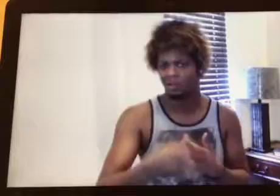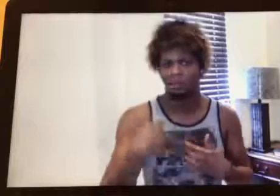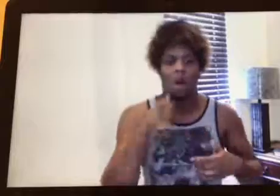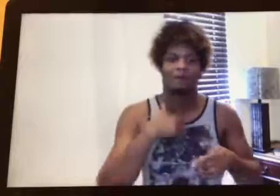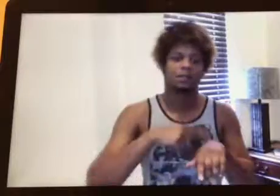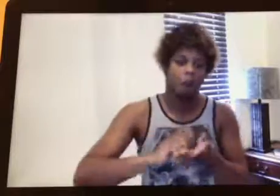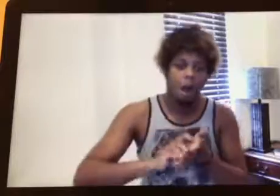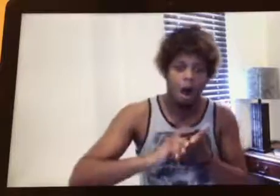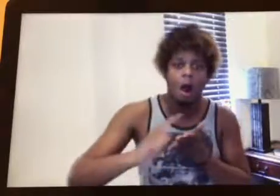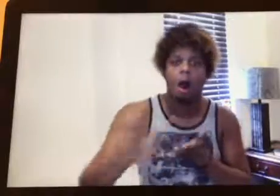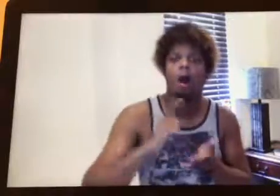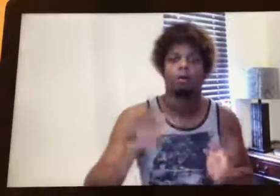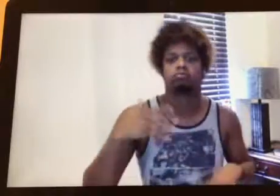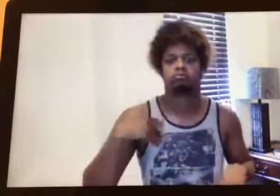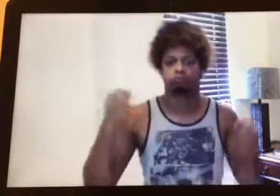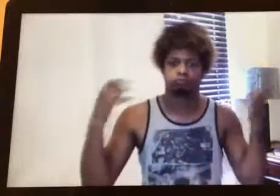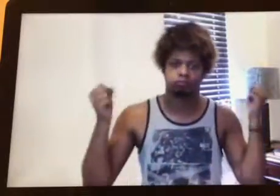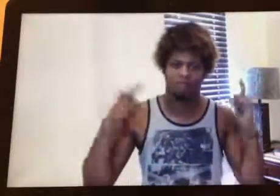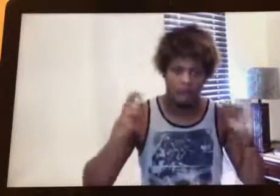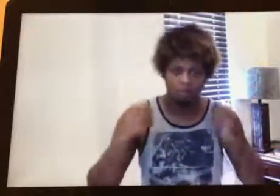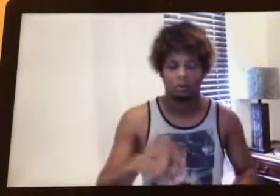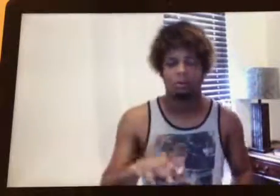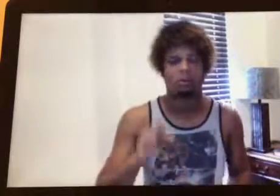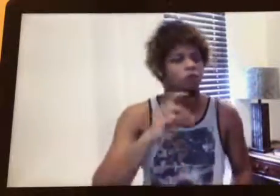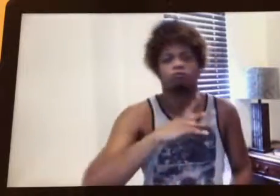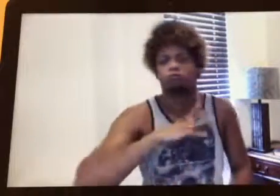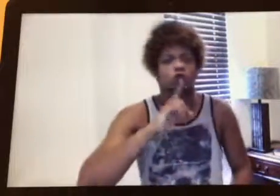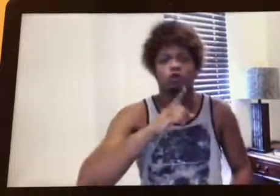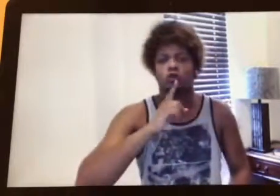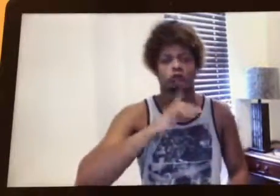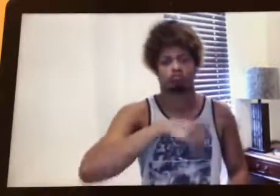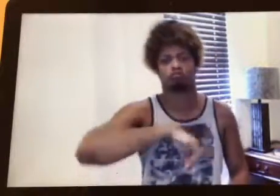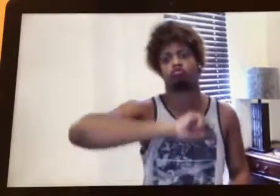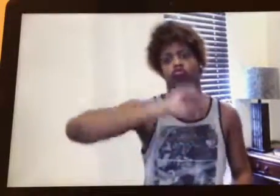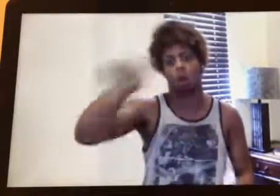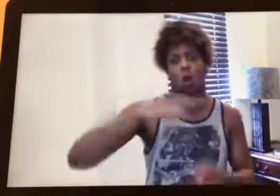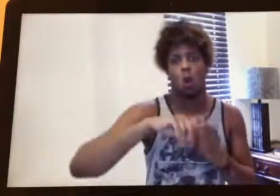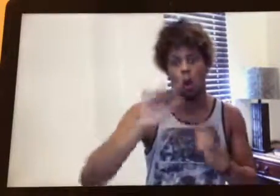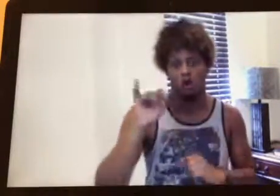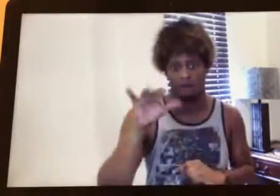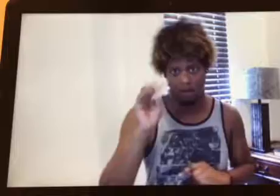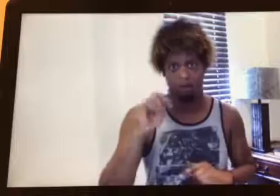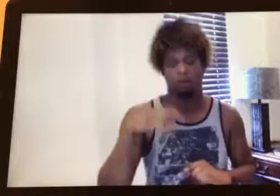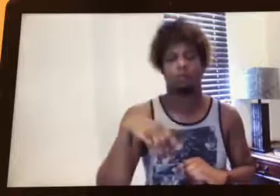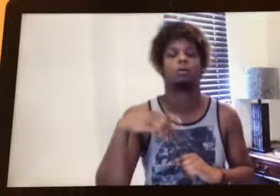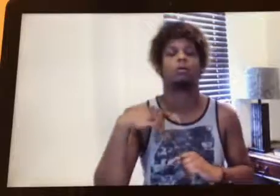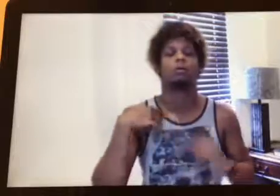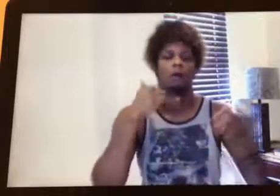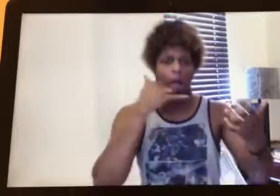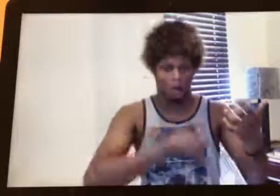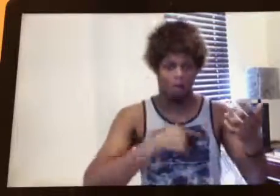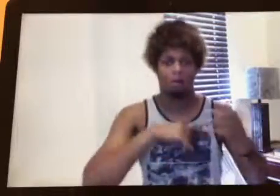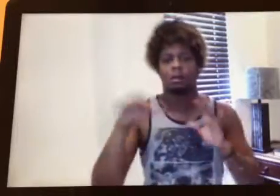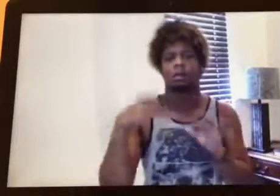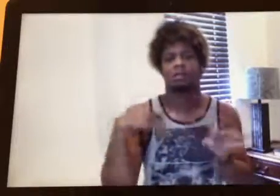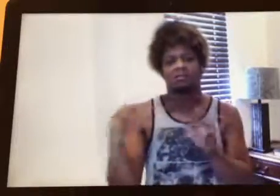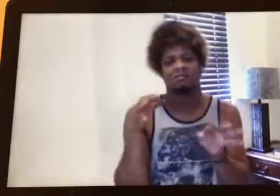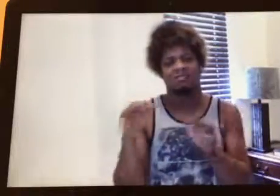explain, instead of writing back and forth, which was taking a while. They're like, yeah, that's fine. So I left the office, went to